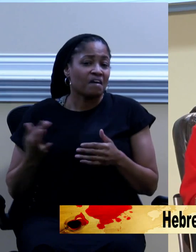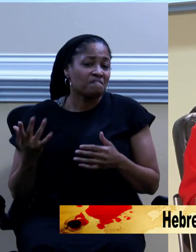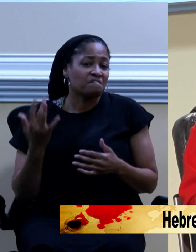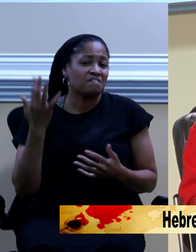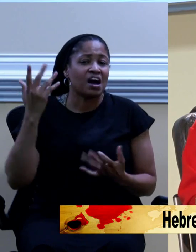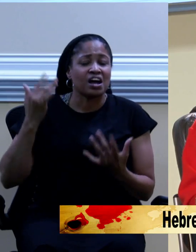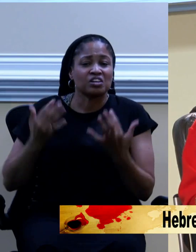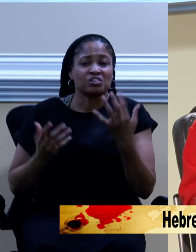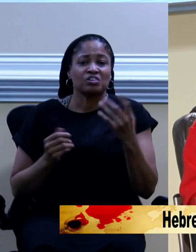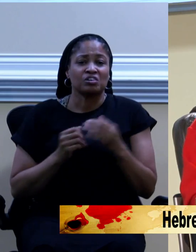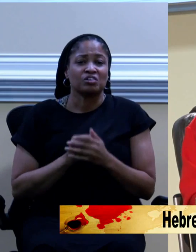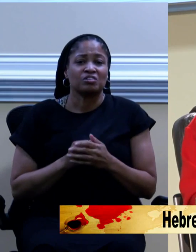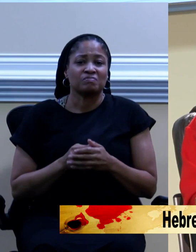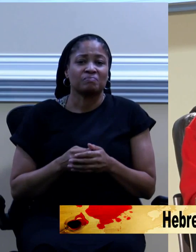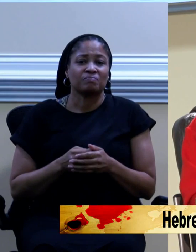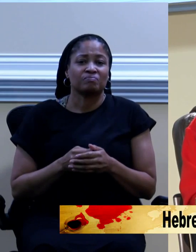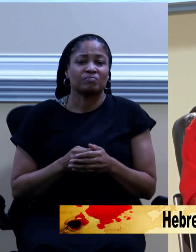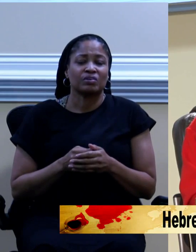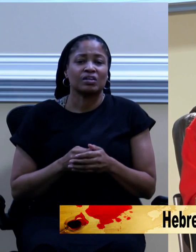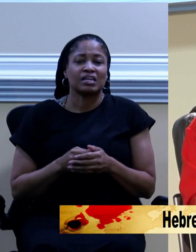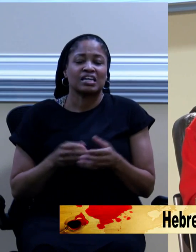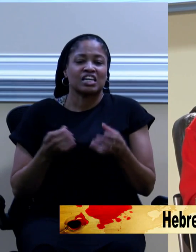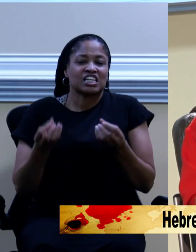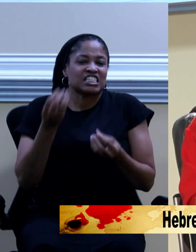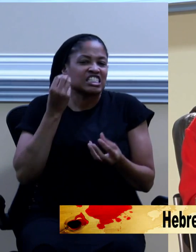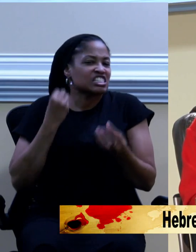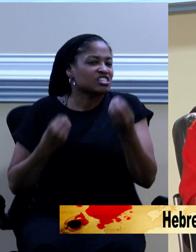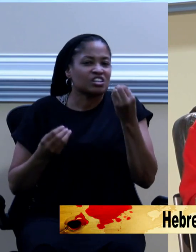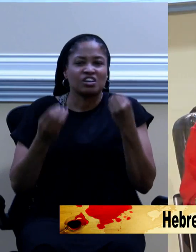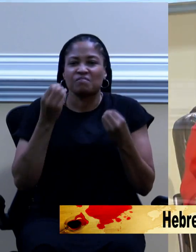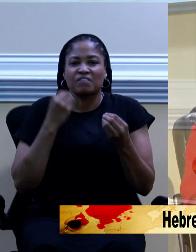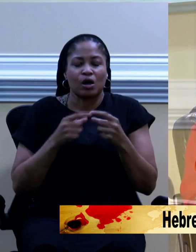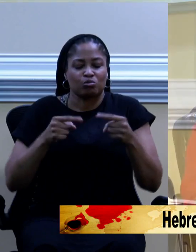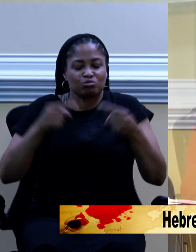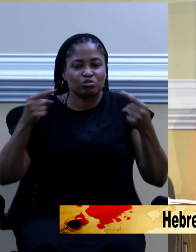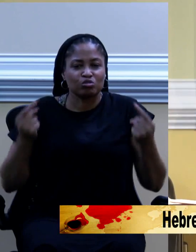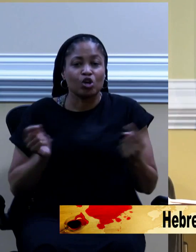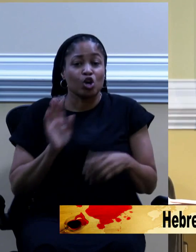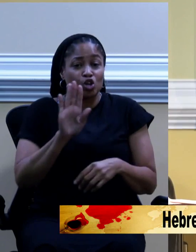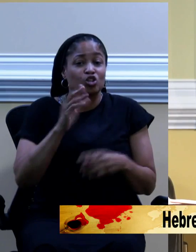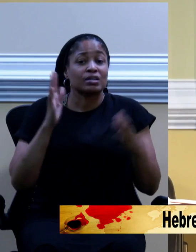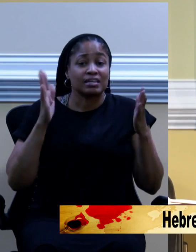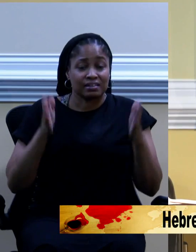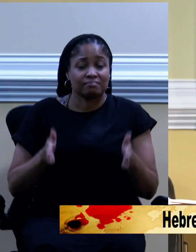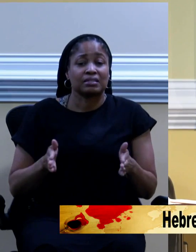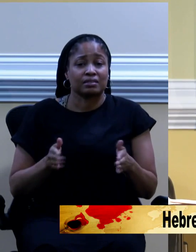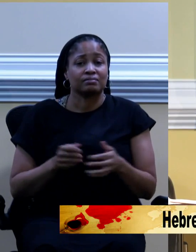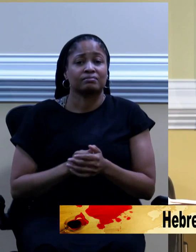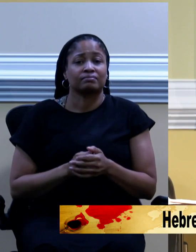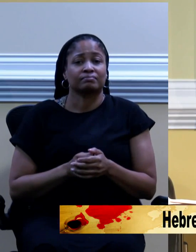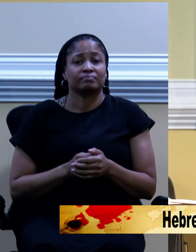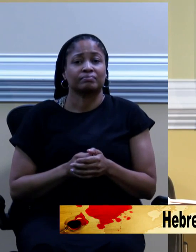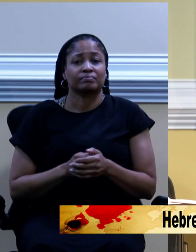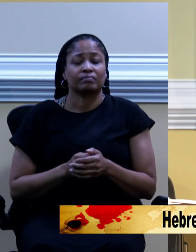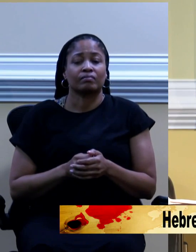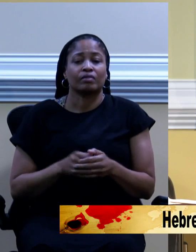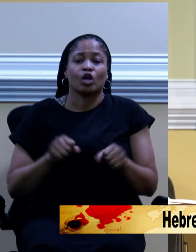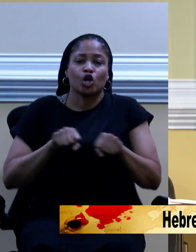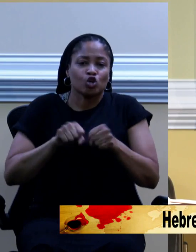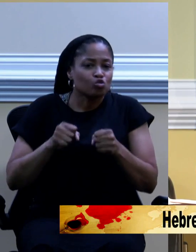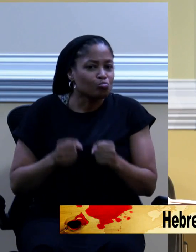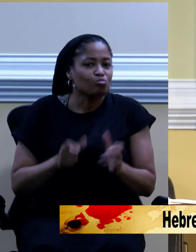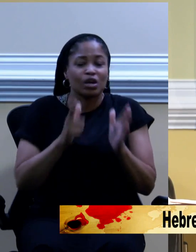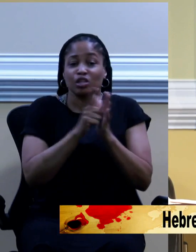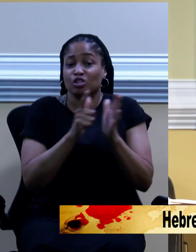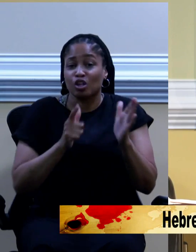sin? Transgression of the law. So if you break the law willfully, I mean do it with intention, you may